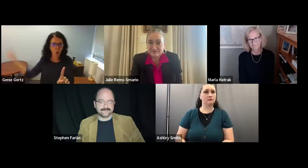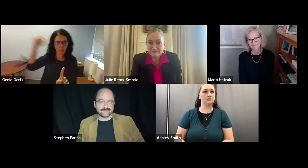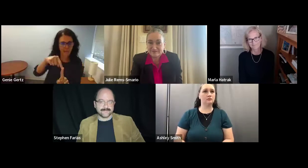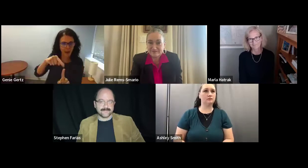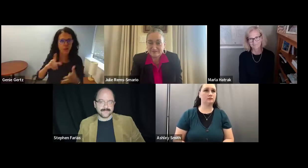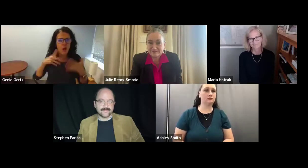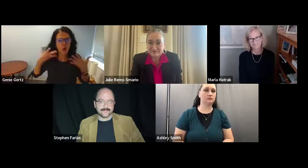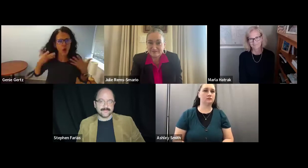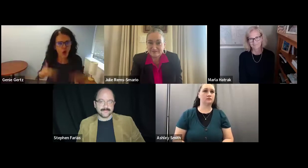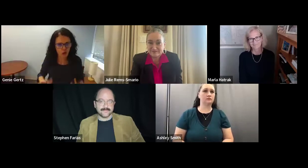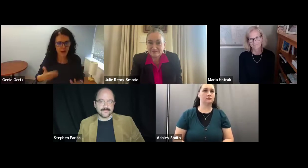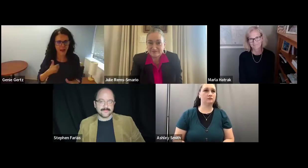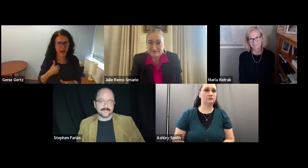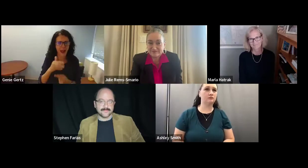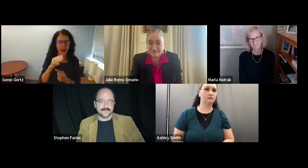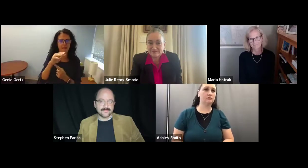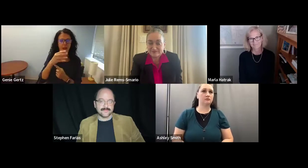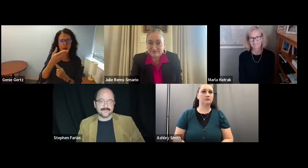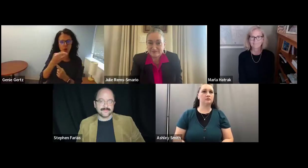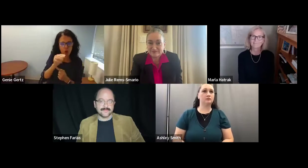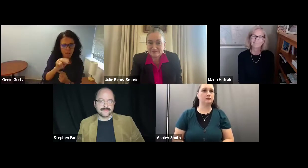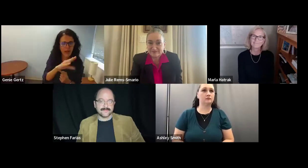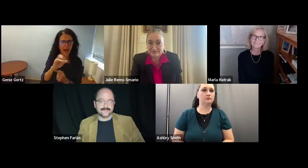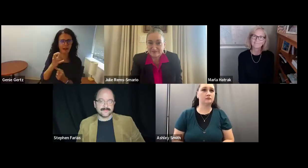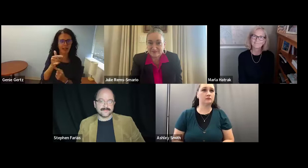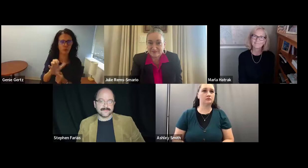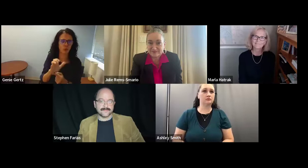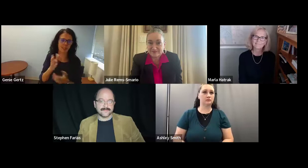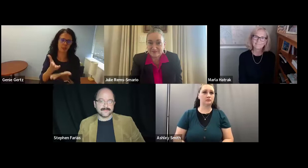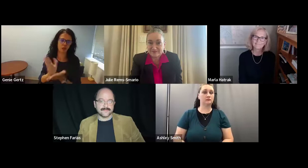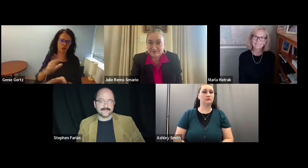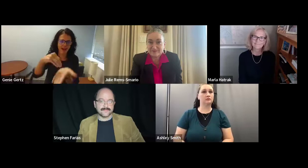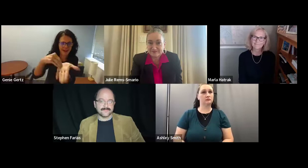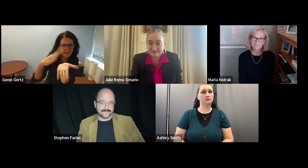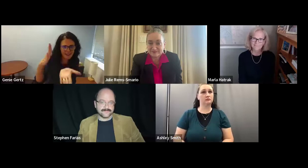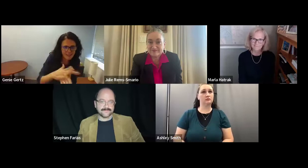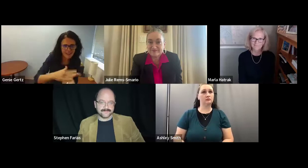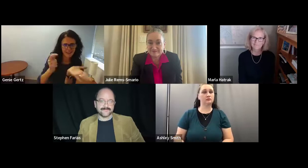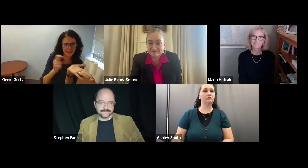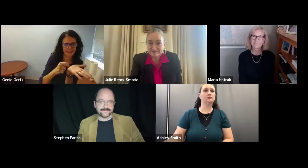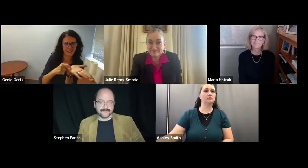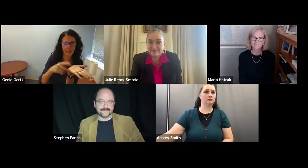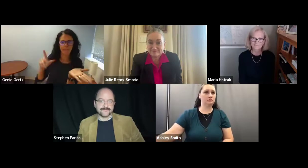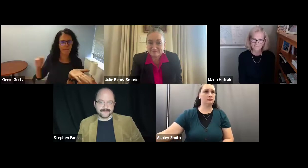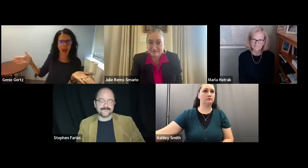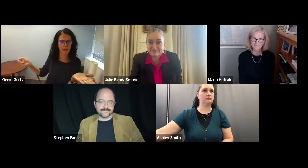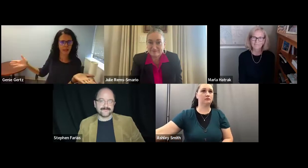we're helping deaf people, but it comes back to, they have human and linguistic rights